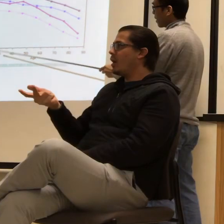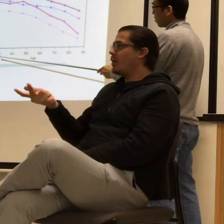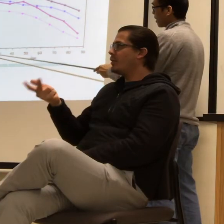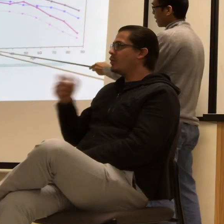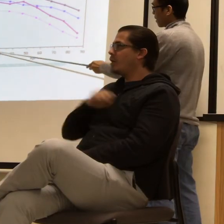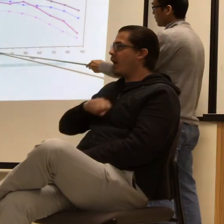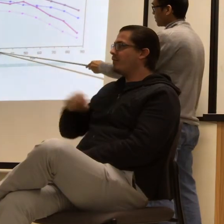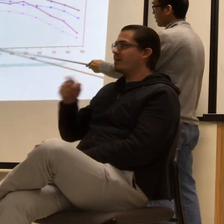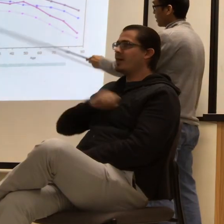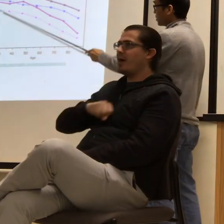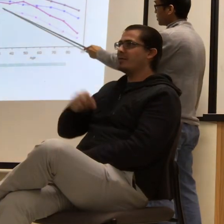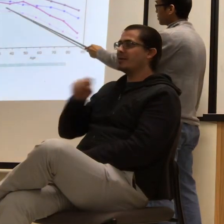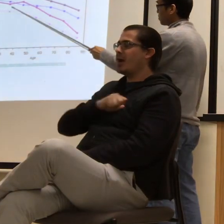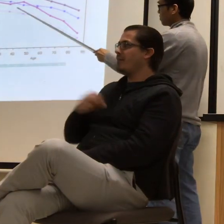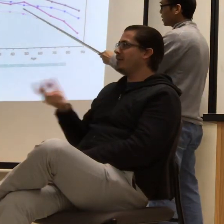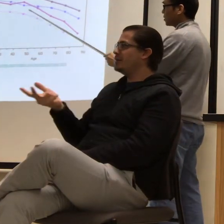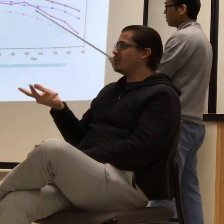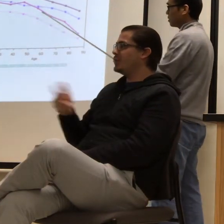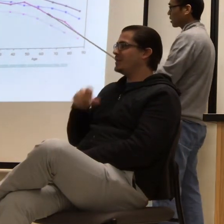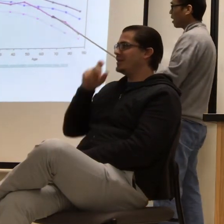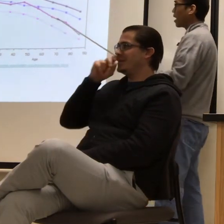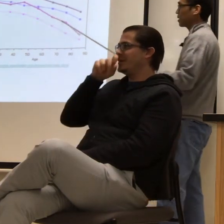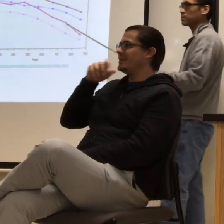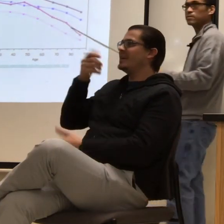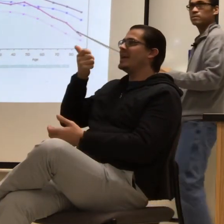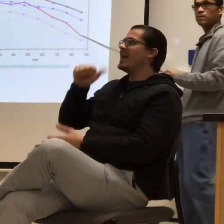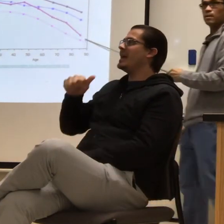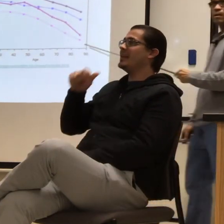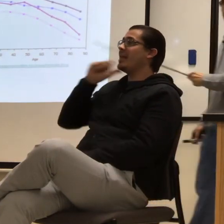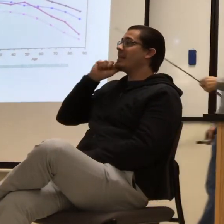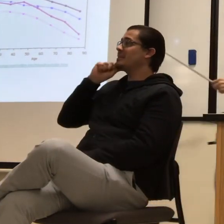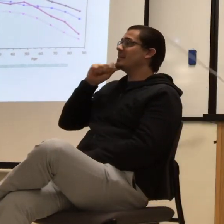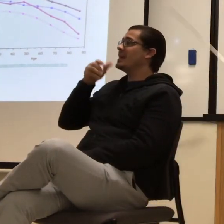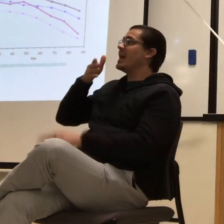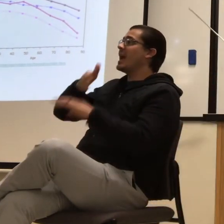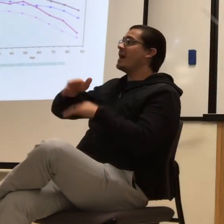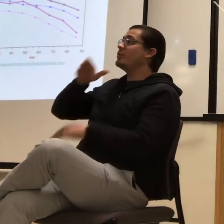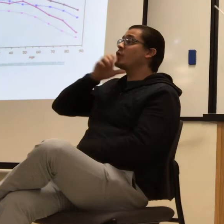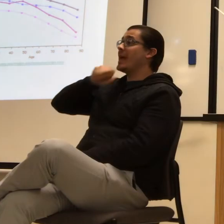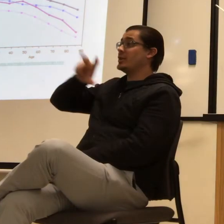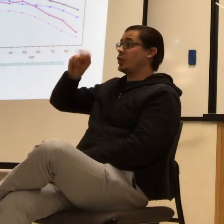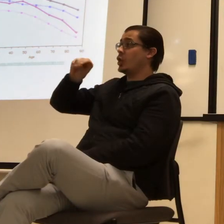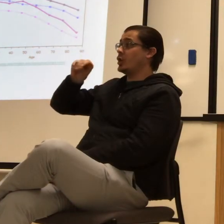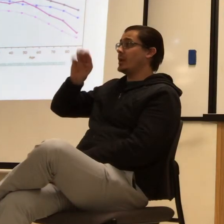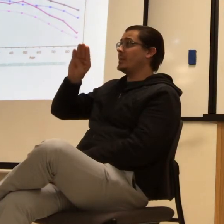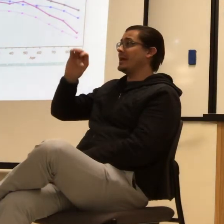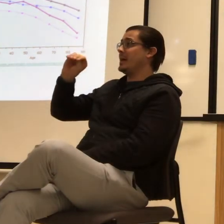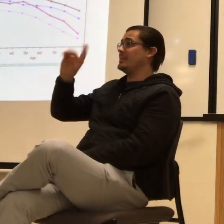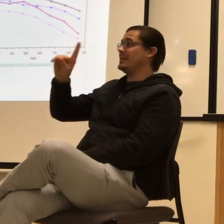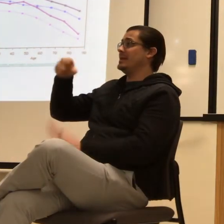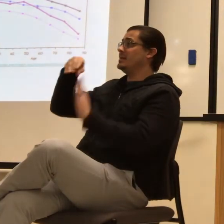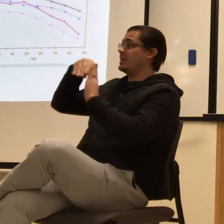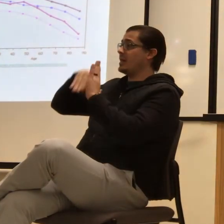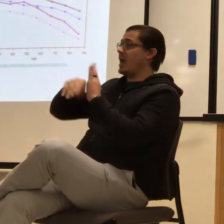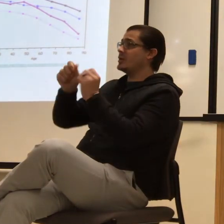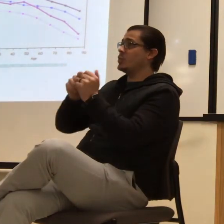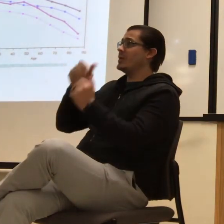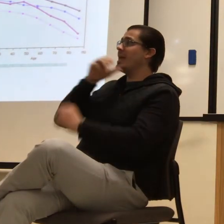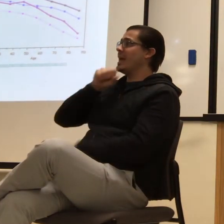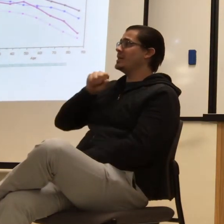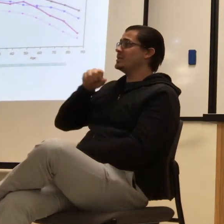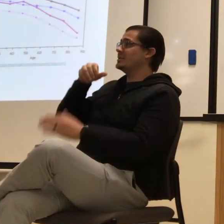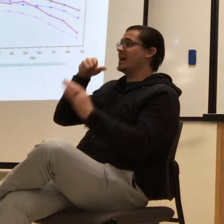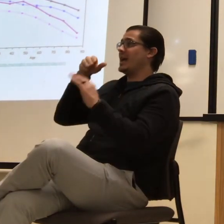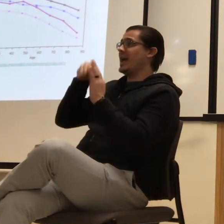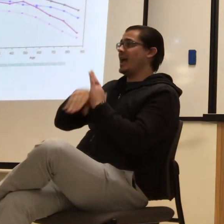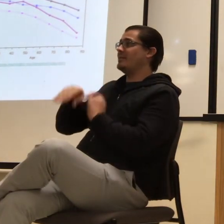male or female, any ethnicity, it declines. BMD declines with age after